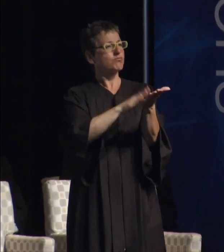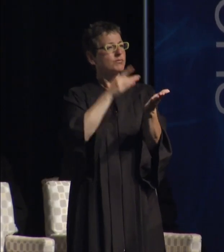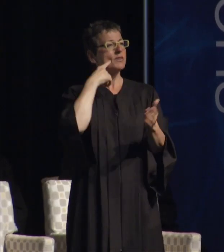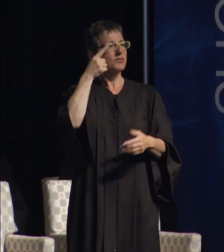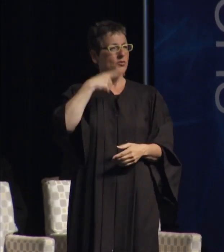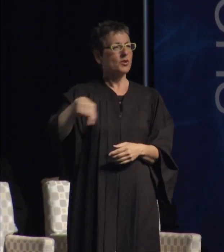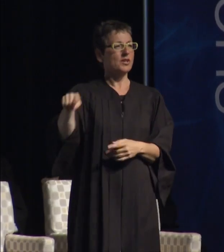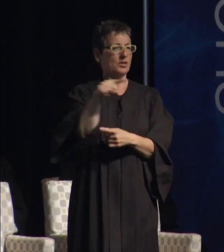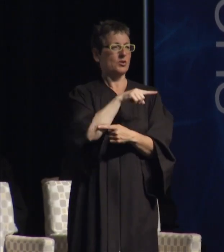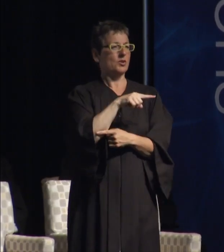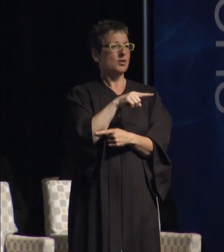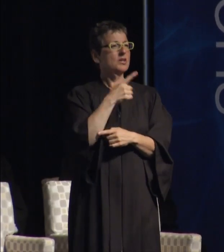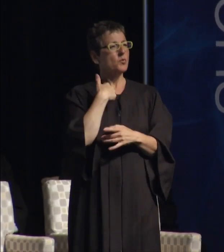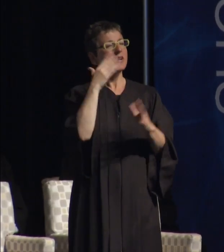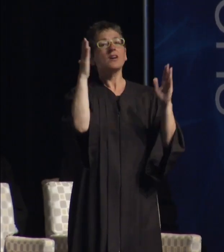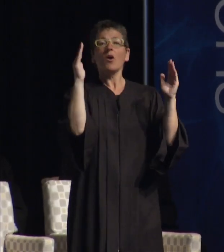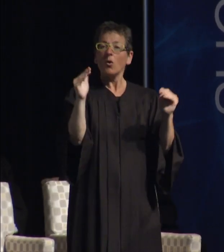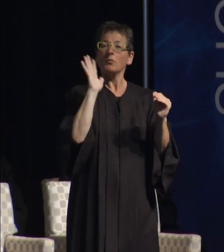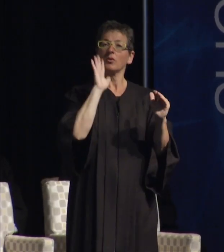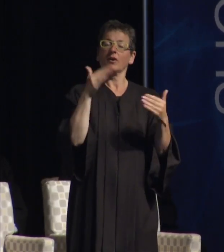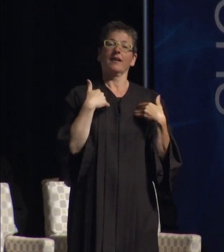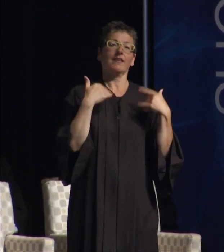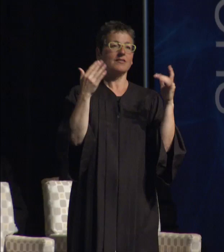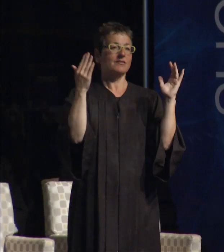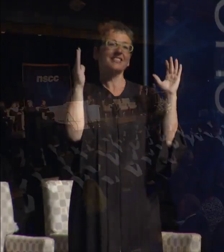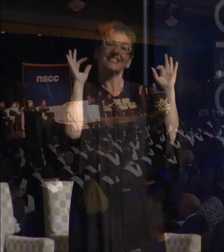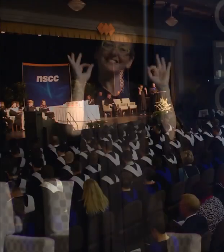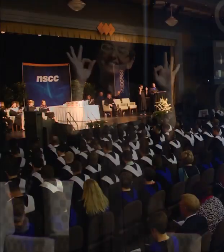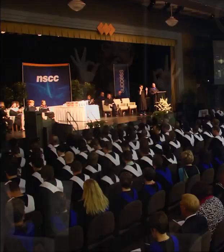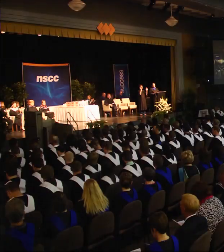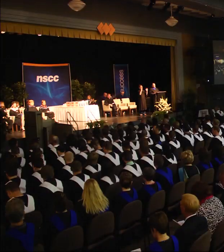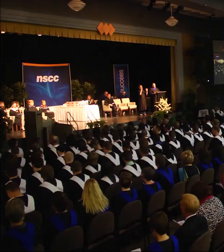graduates receive an excellent educational experience.